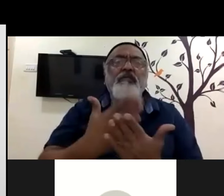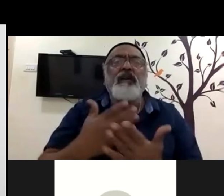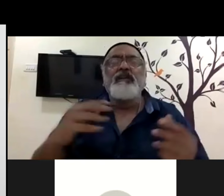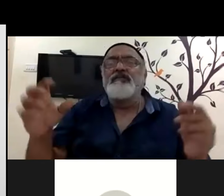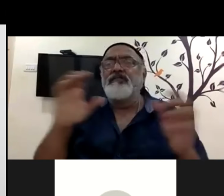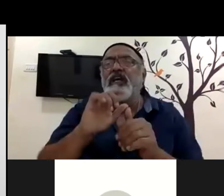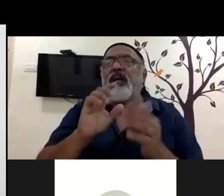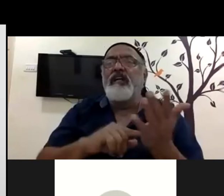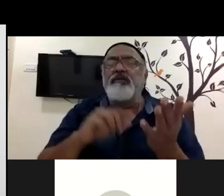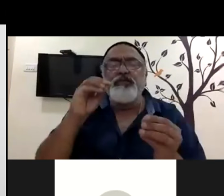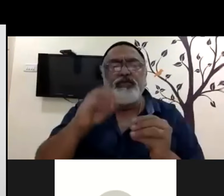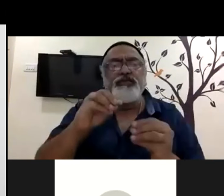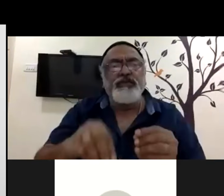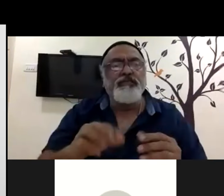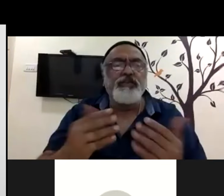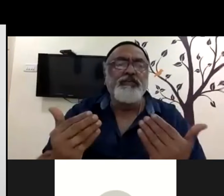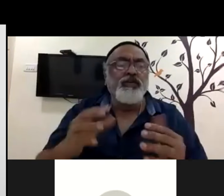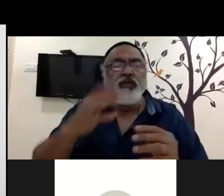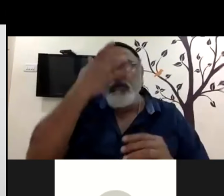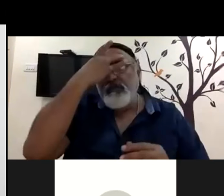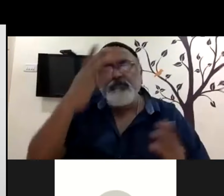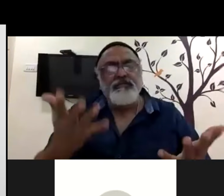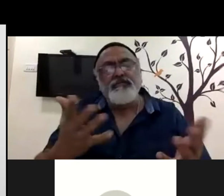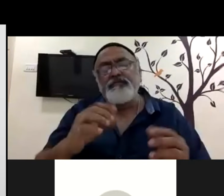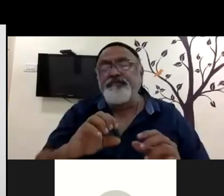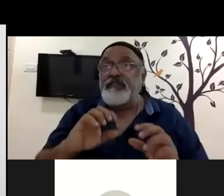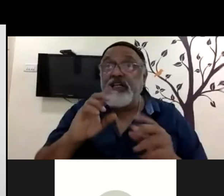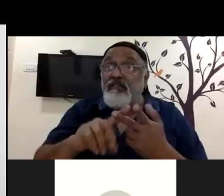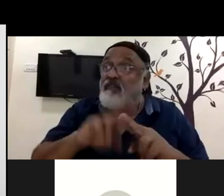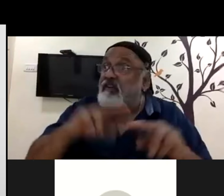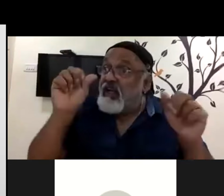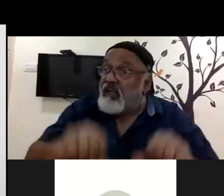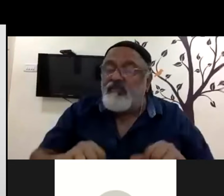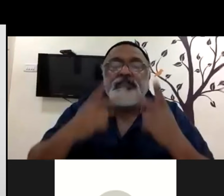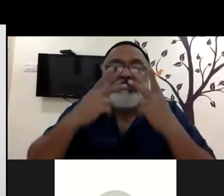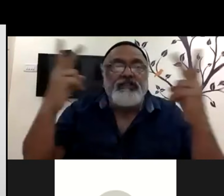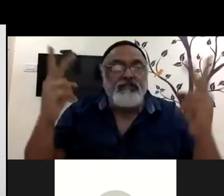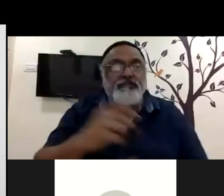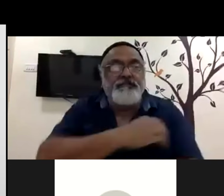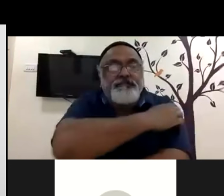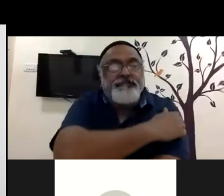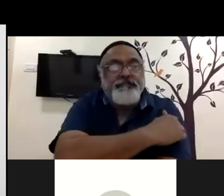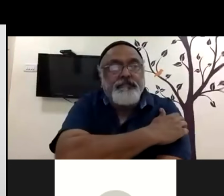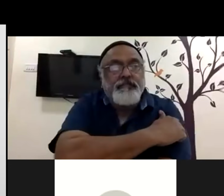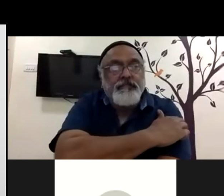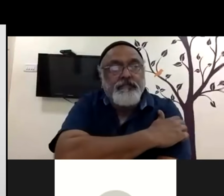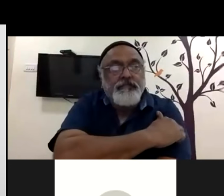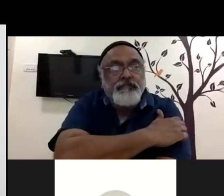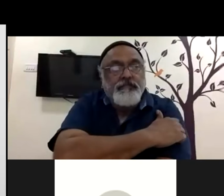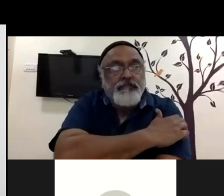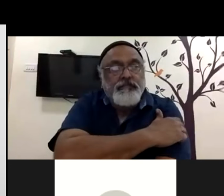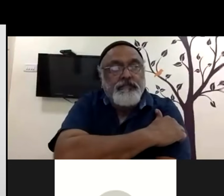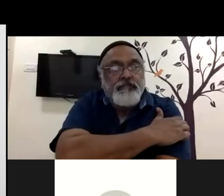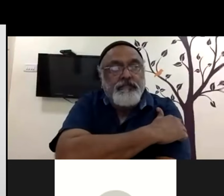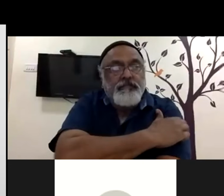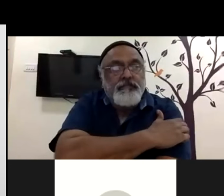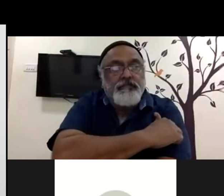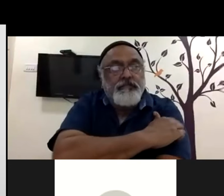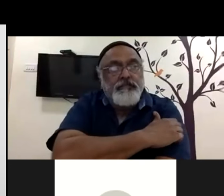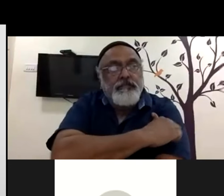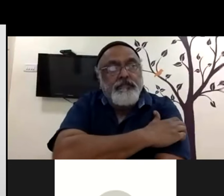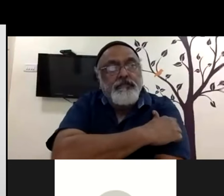see how it works. If it's not workable, then we'll see what to do. Okay. So yeah, so qualitative